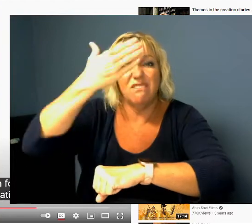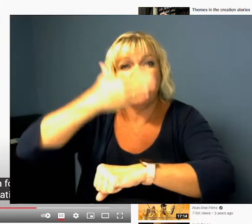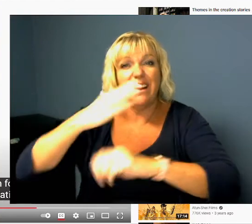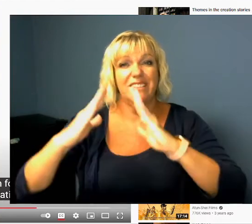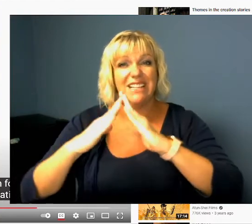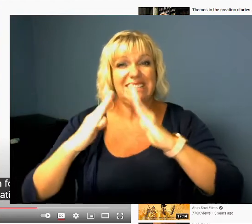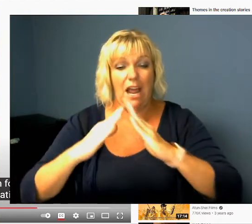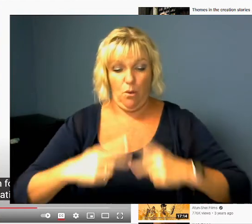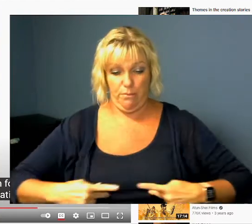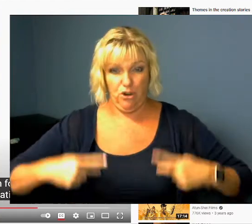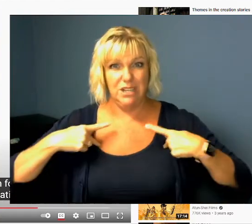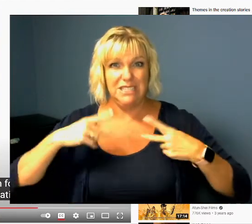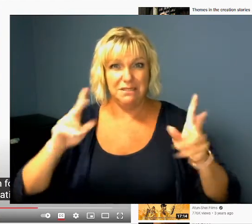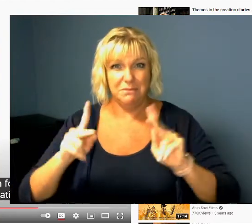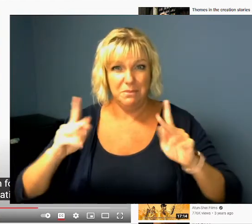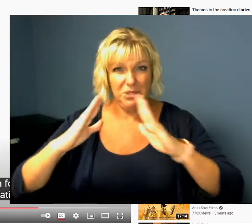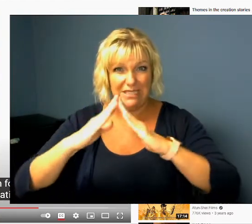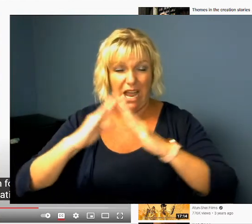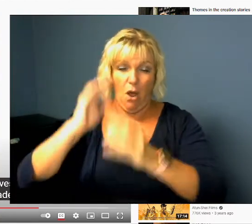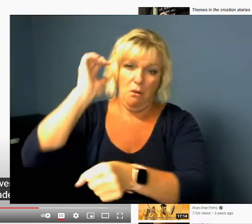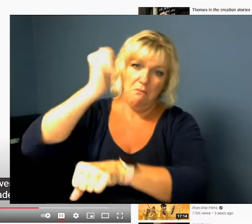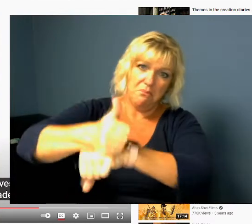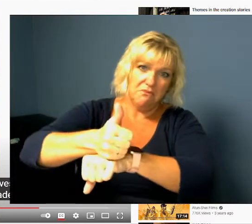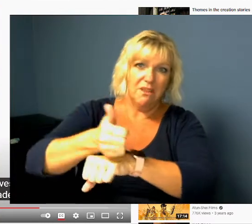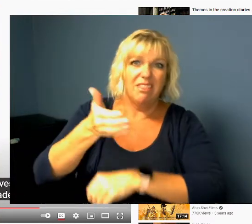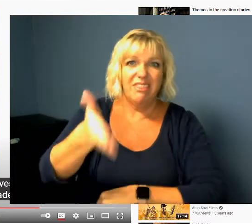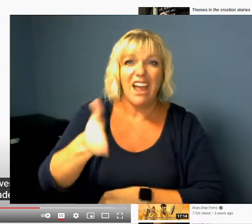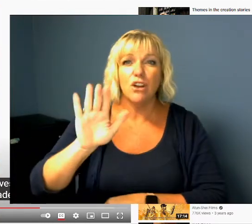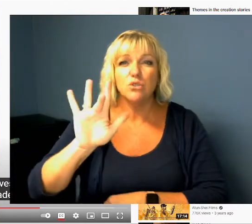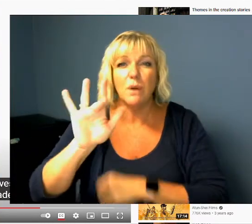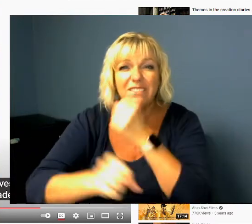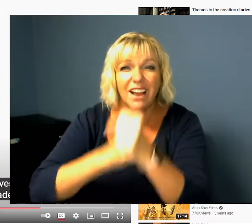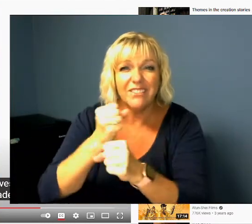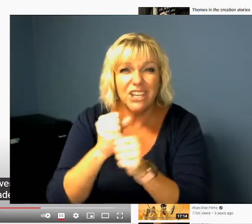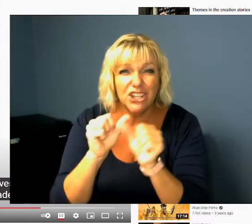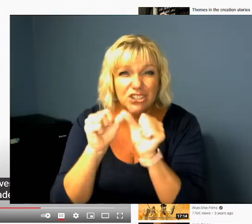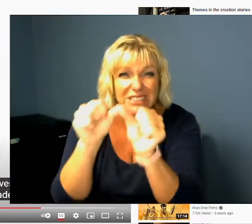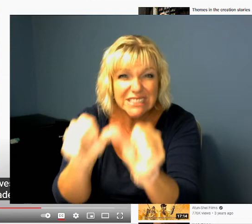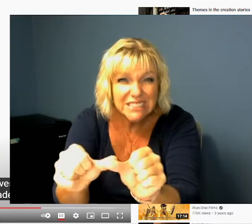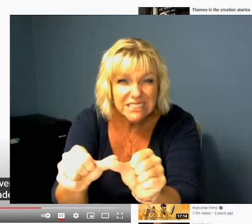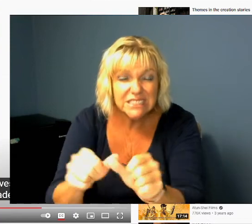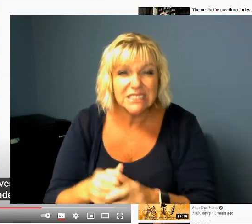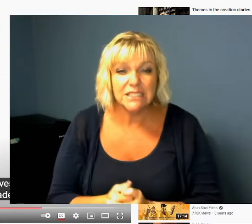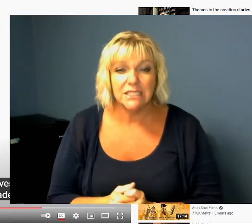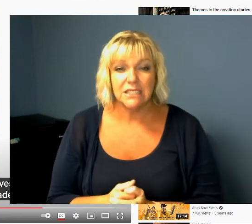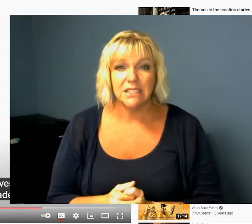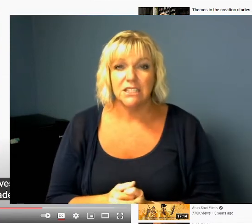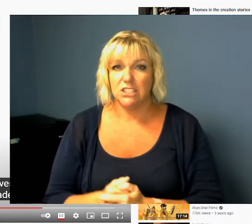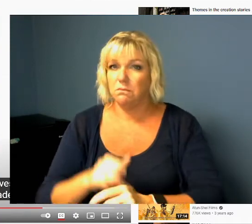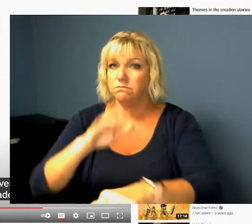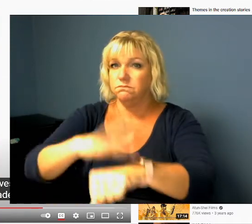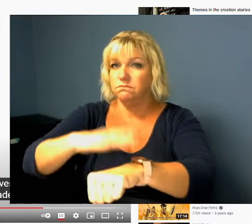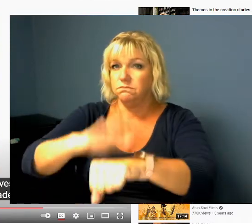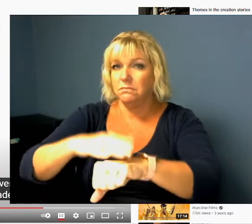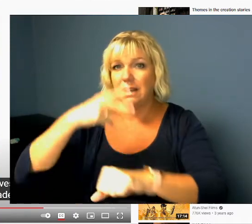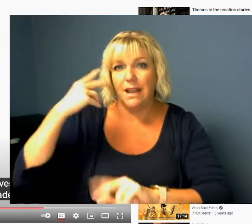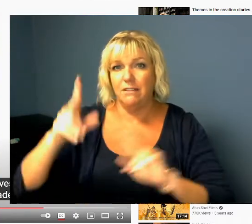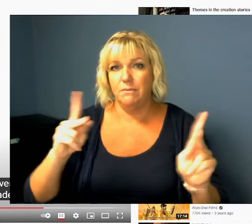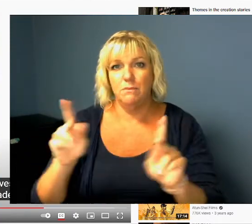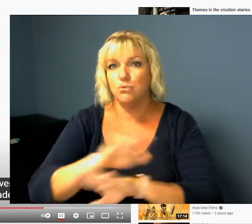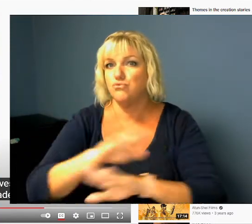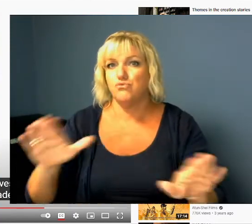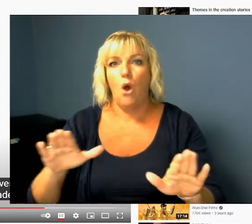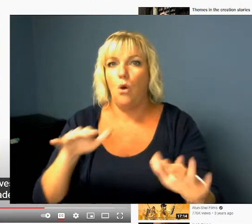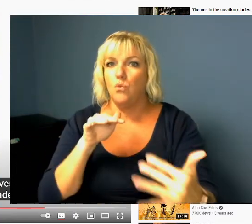years as a warning to Native peoples. In fact, one of the first harvest